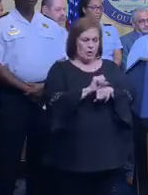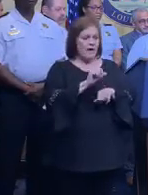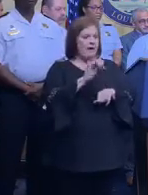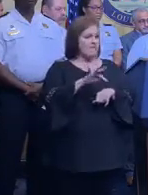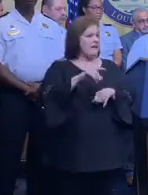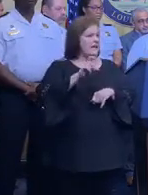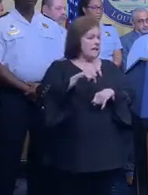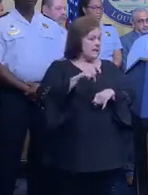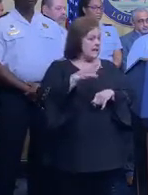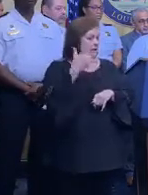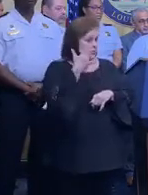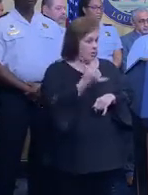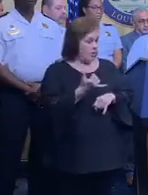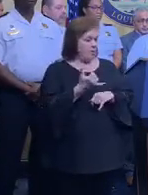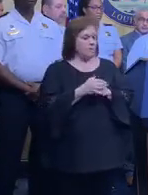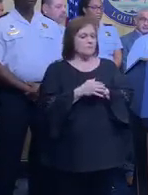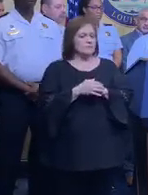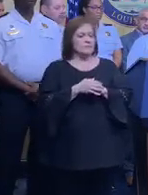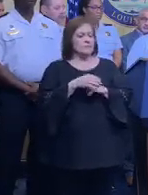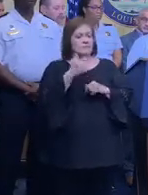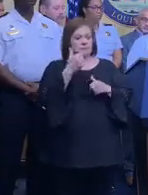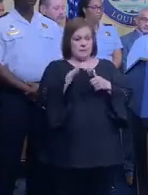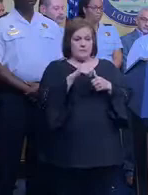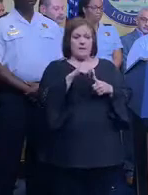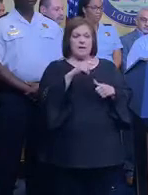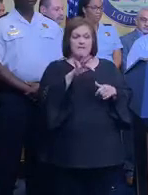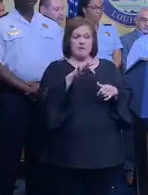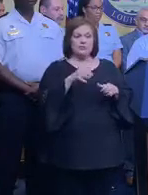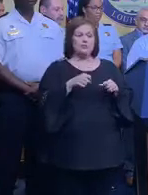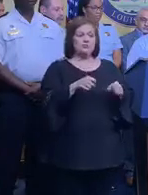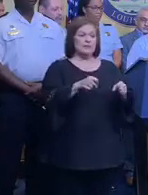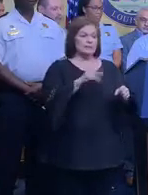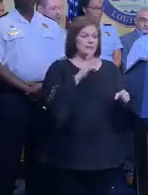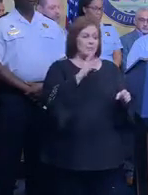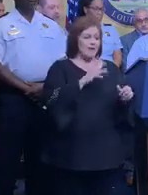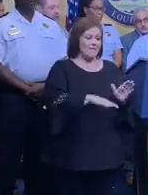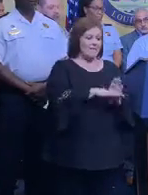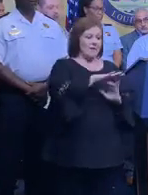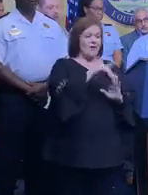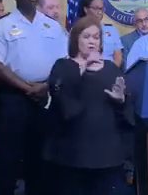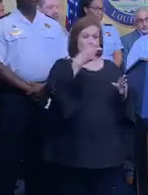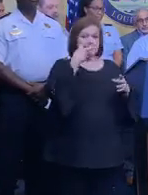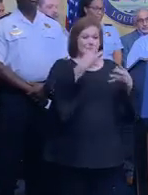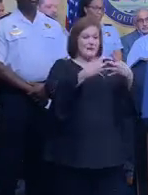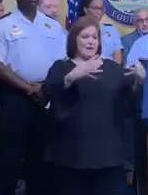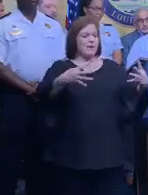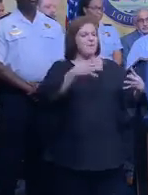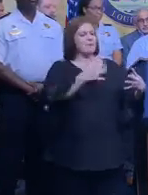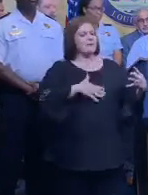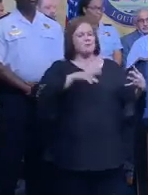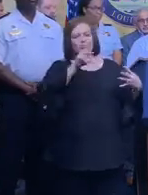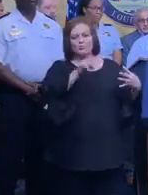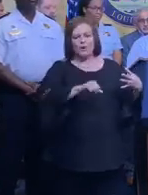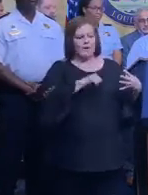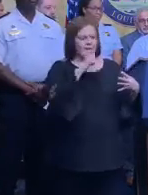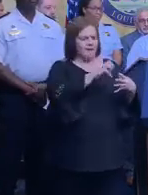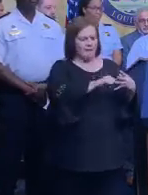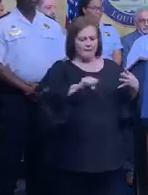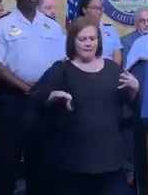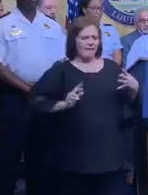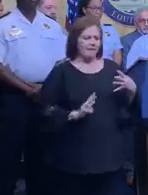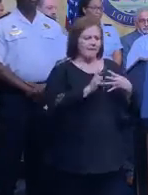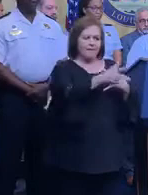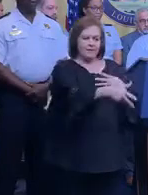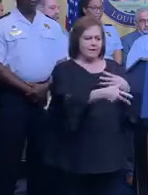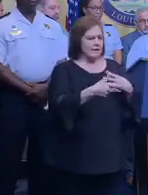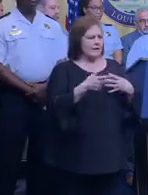calls. Also, we want to just reiterate, if the streets are flooded and you see barricades up, please do not move them, bypass them.